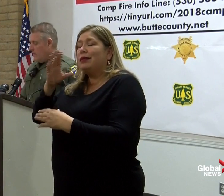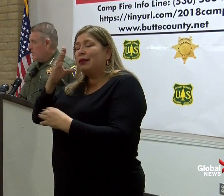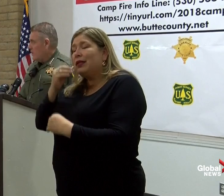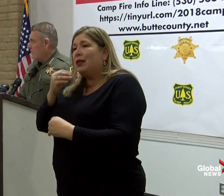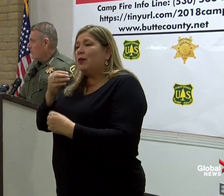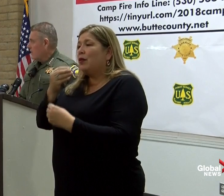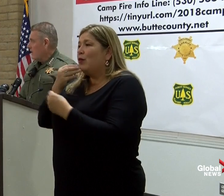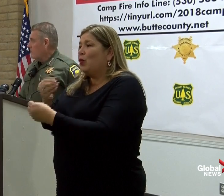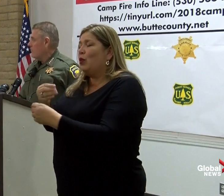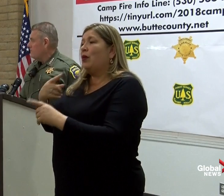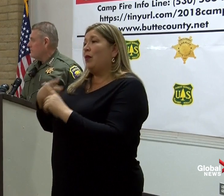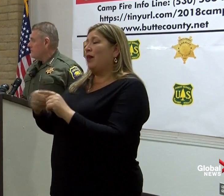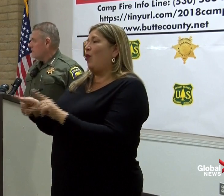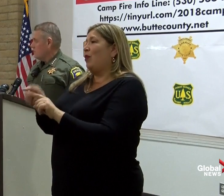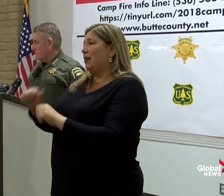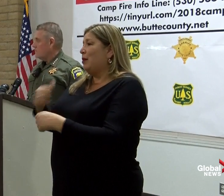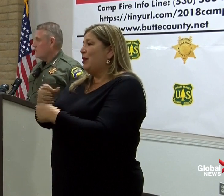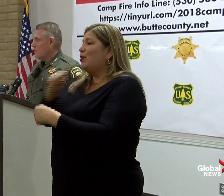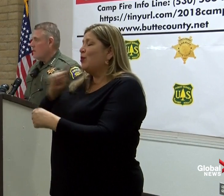that they're being cared for and accounted for.